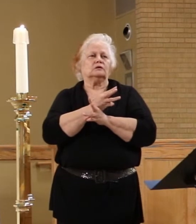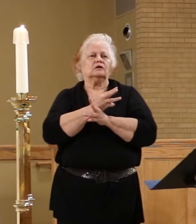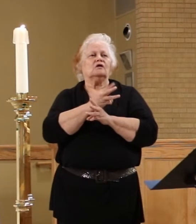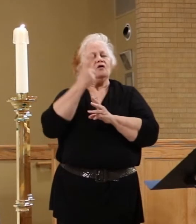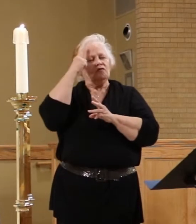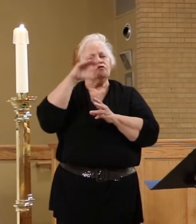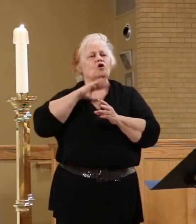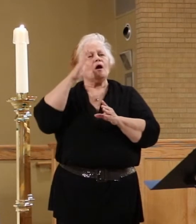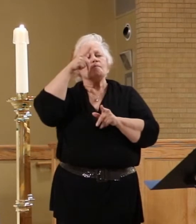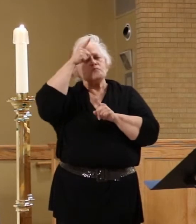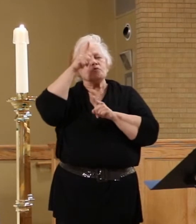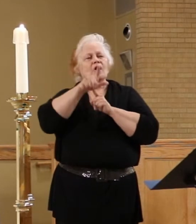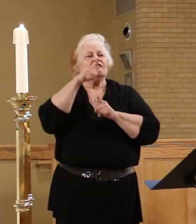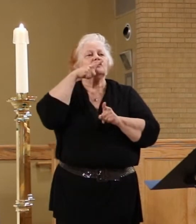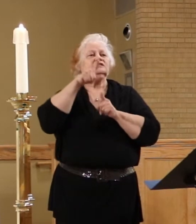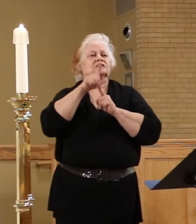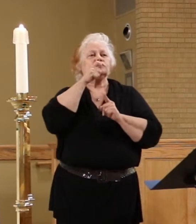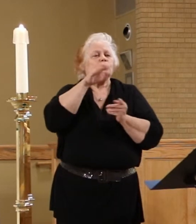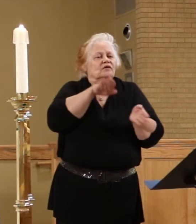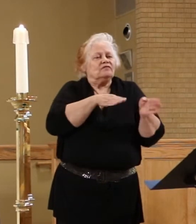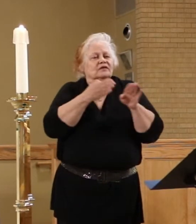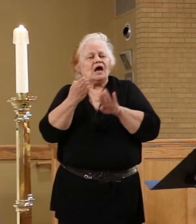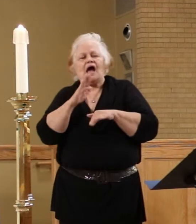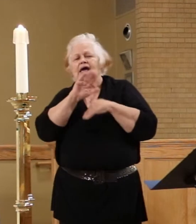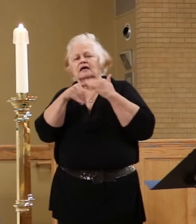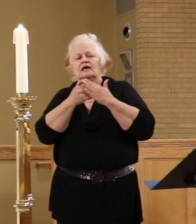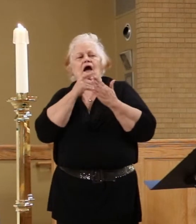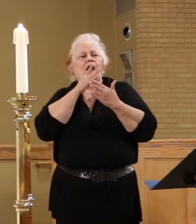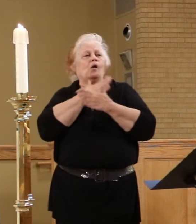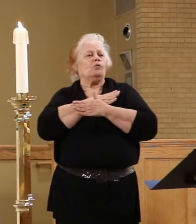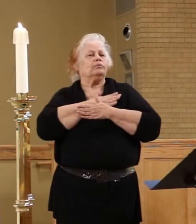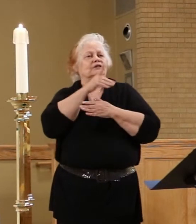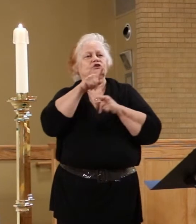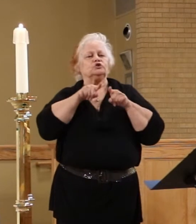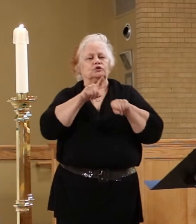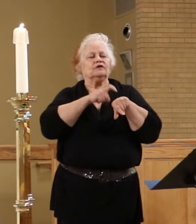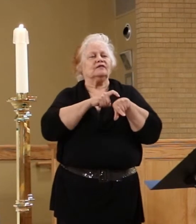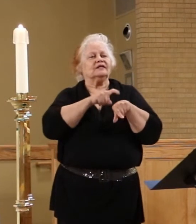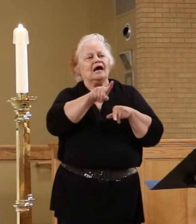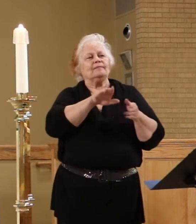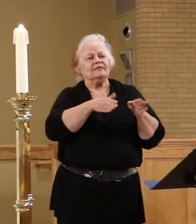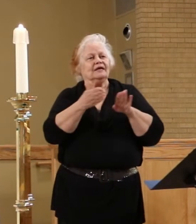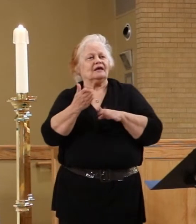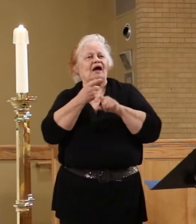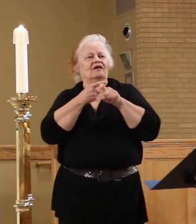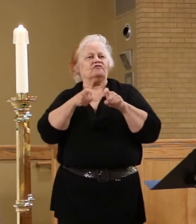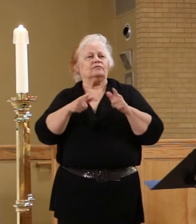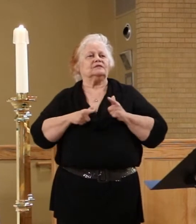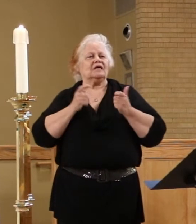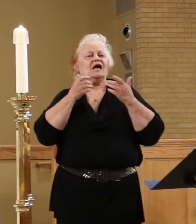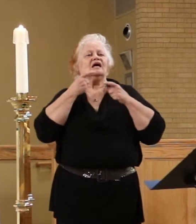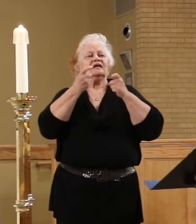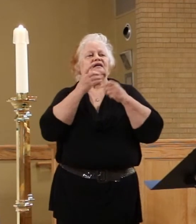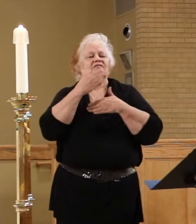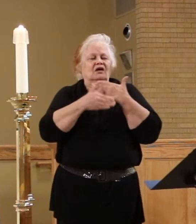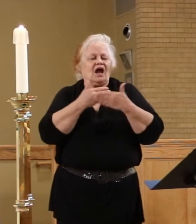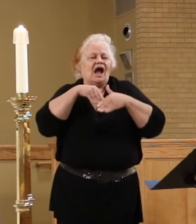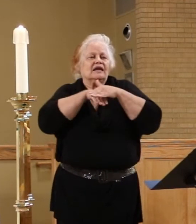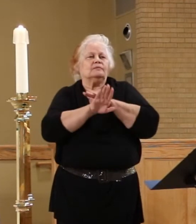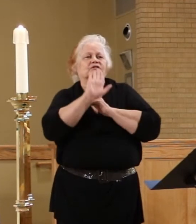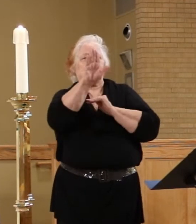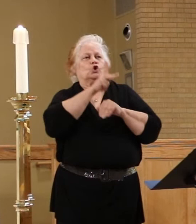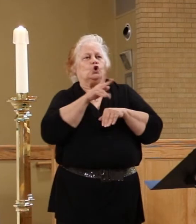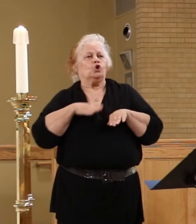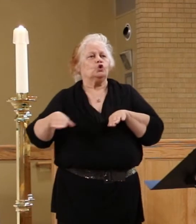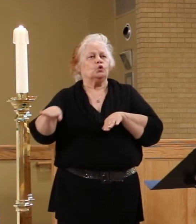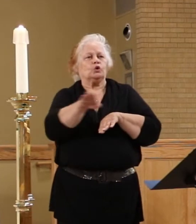To our departed brothers and sisters, and to all who are pleasing to you at their passing from this life, give kind admittance to your kingdom.